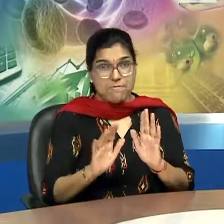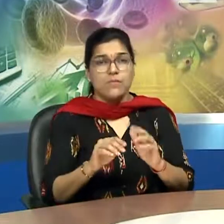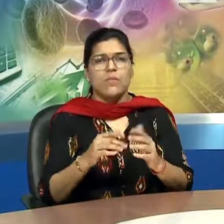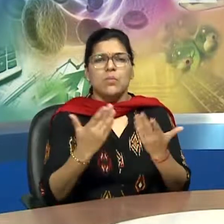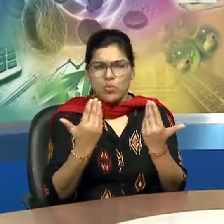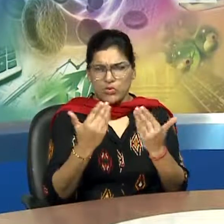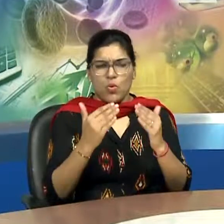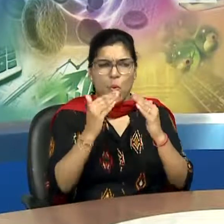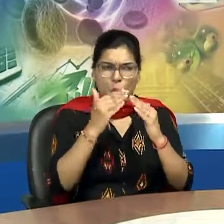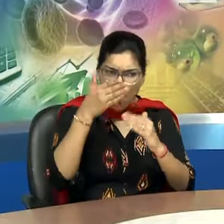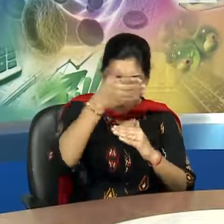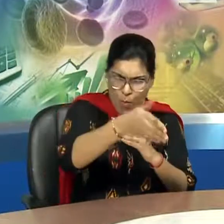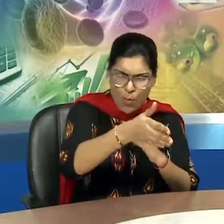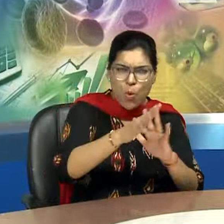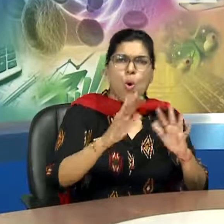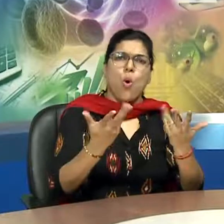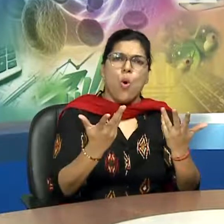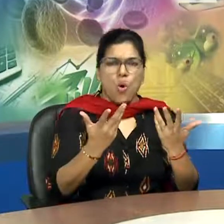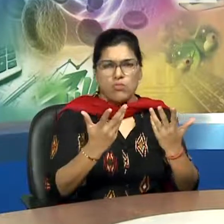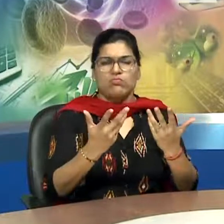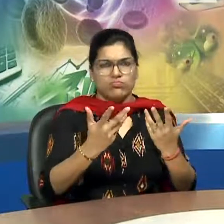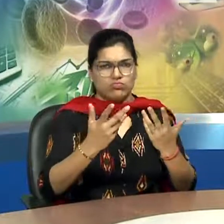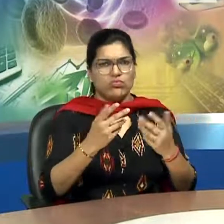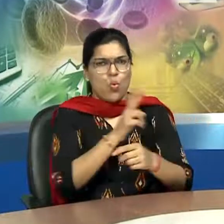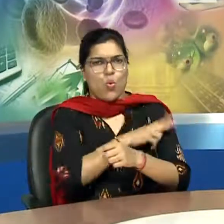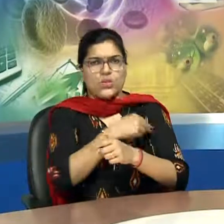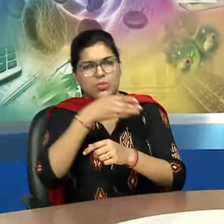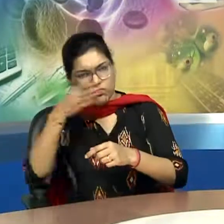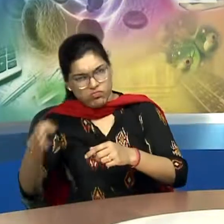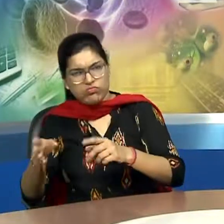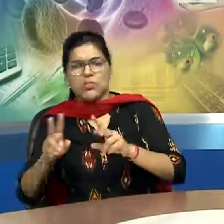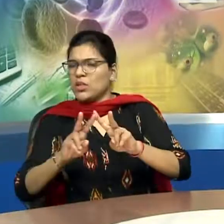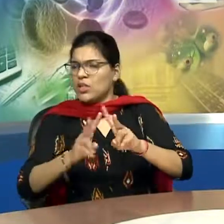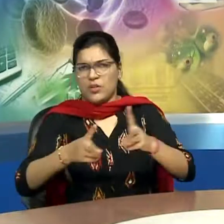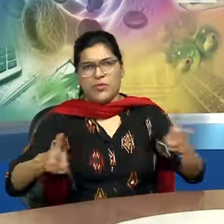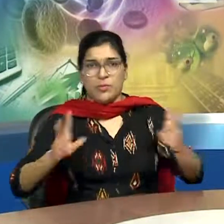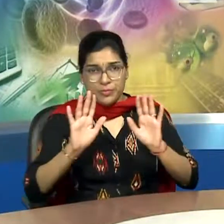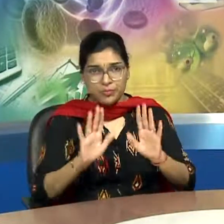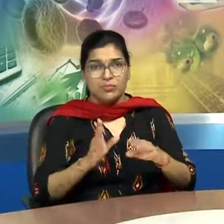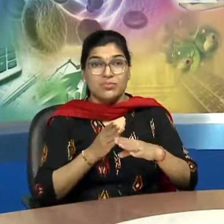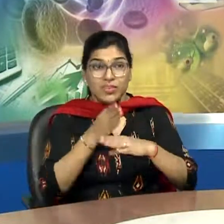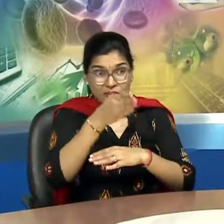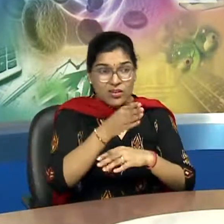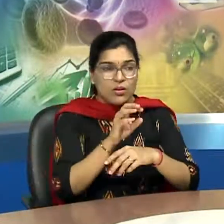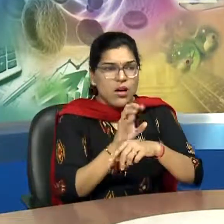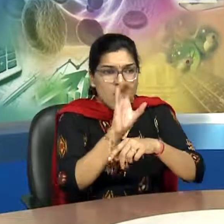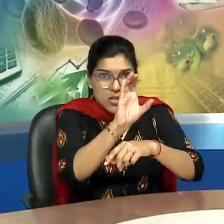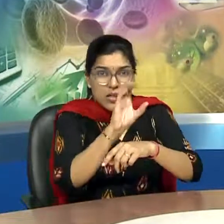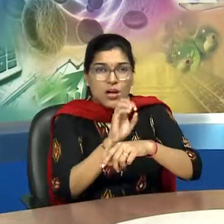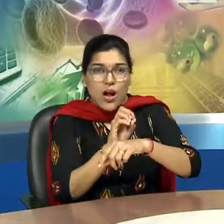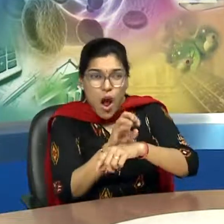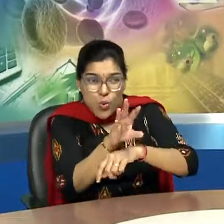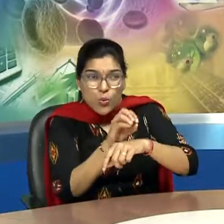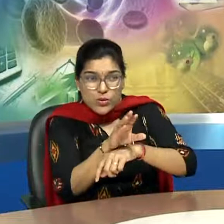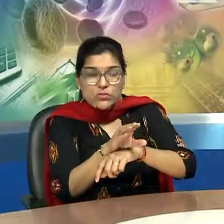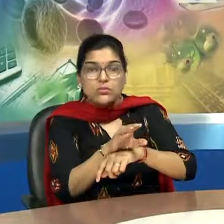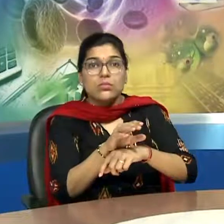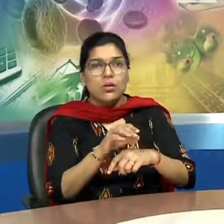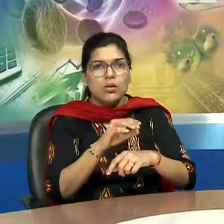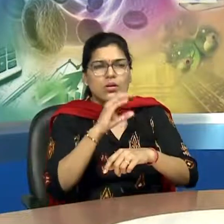behavioral therapies which are done for the treatment, and